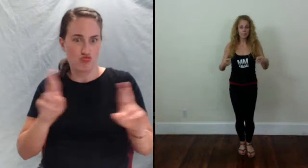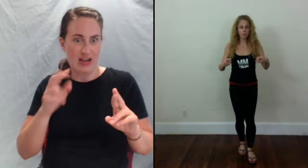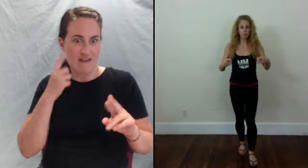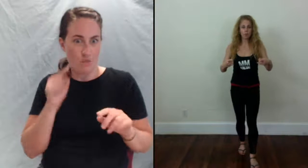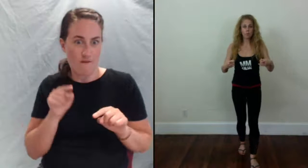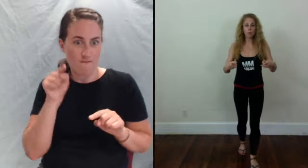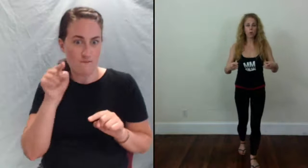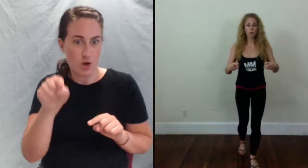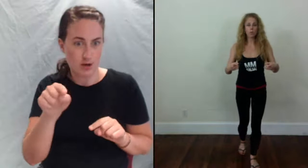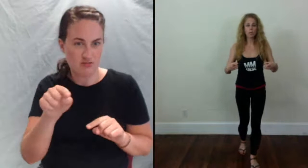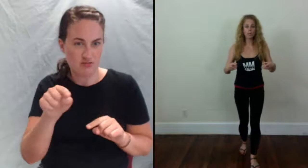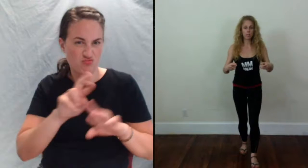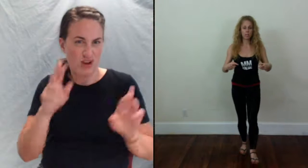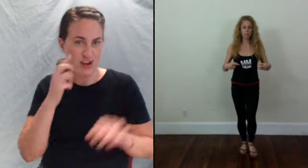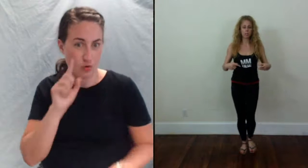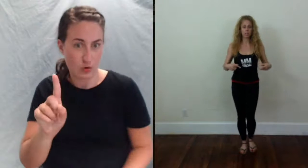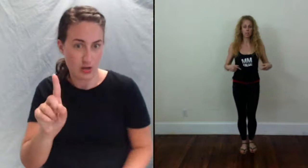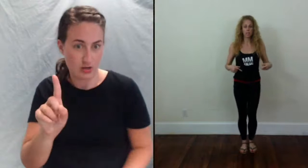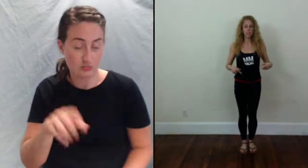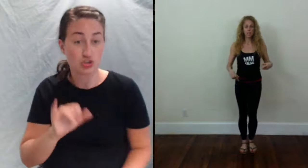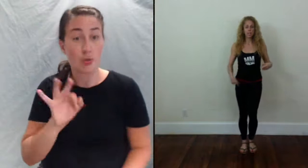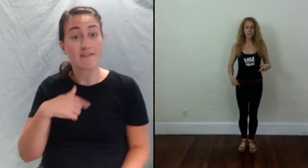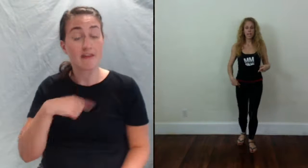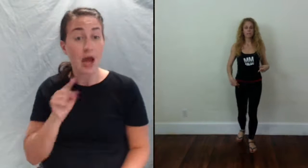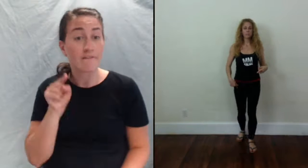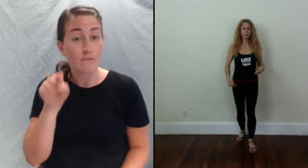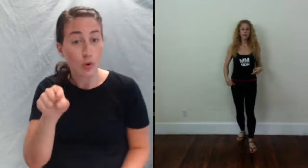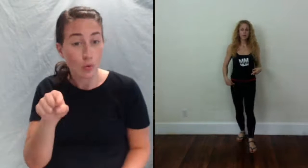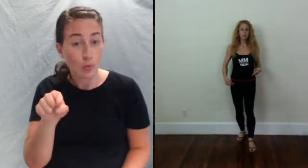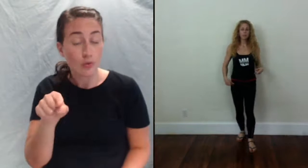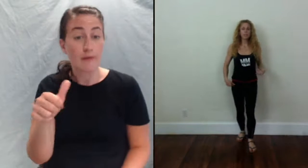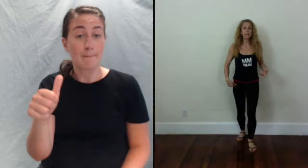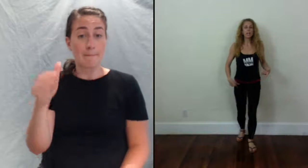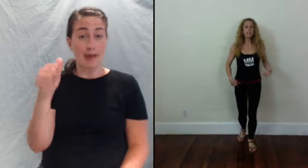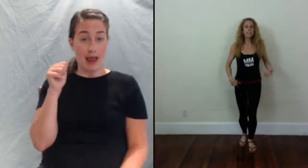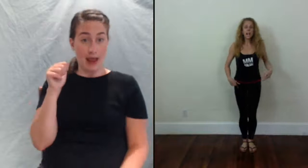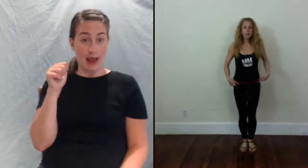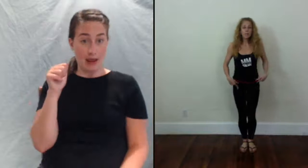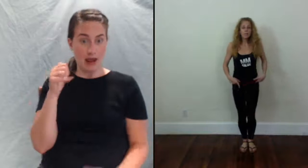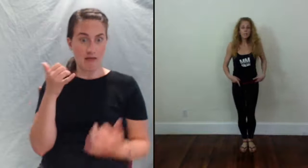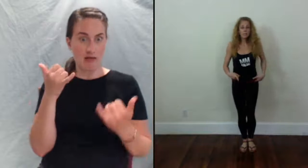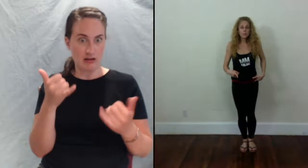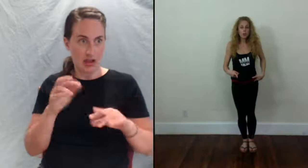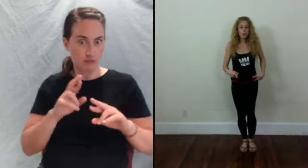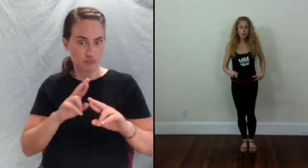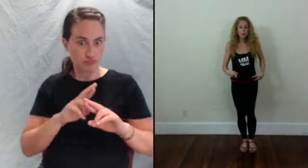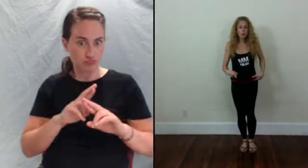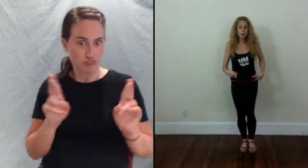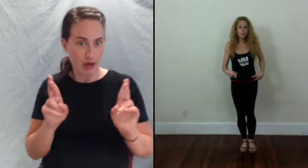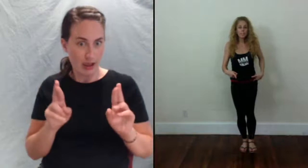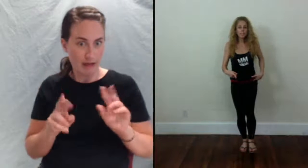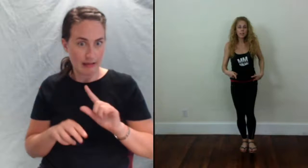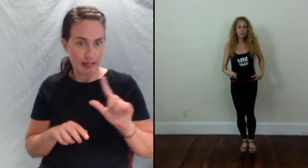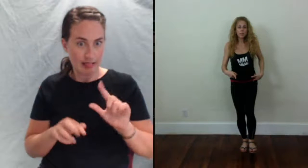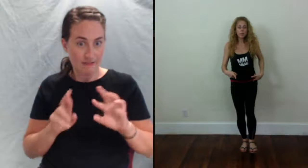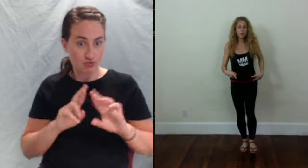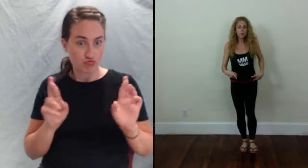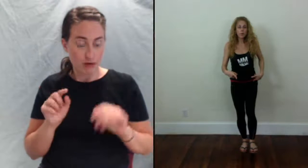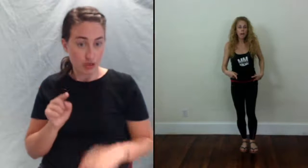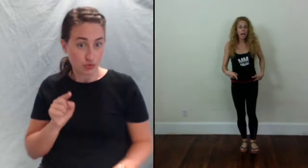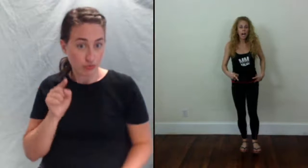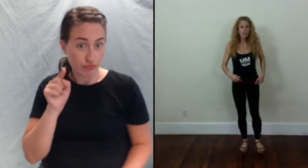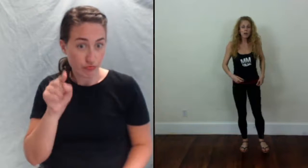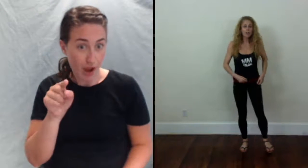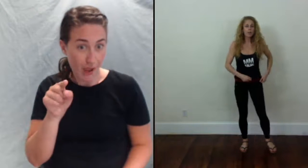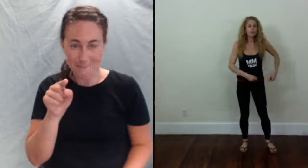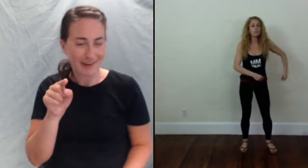if I stepped forward and backward, now my left foot's ready to go forward, but instead of going